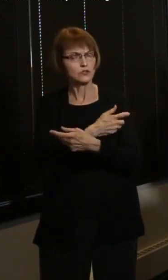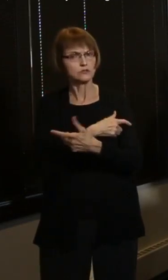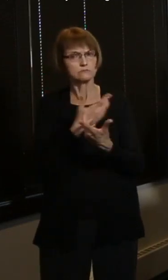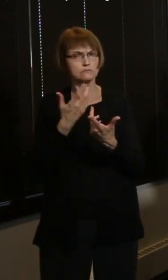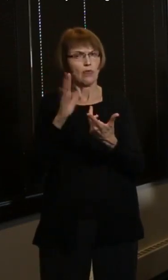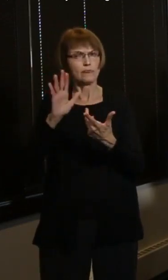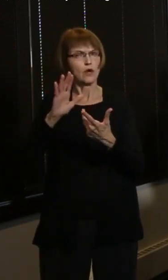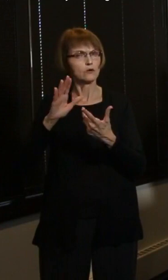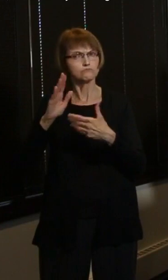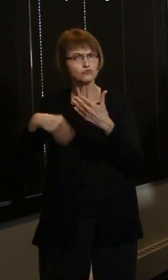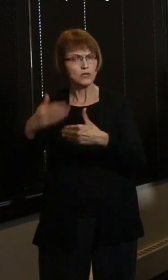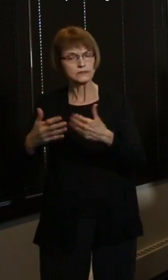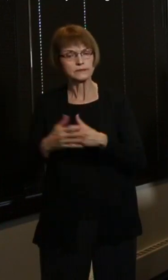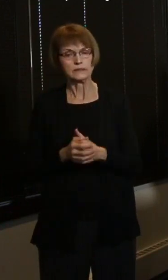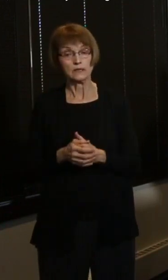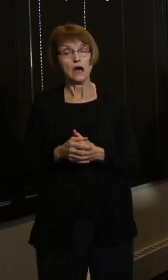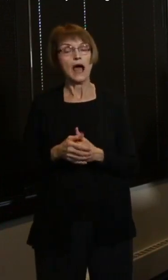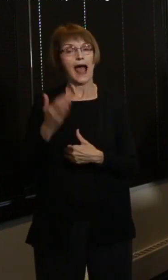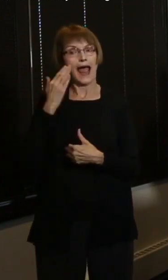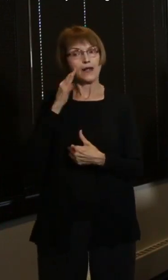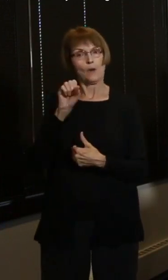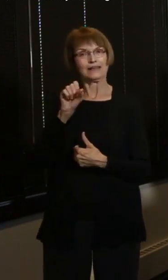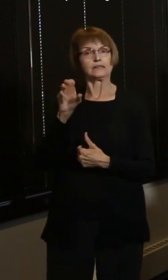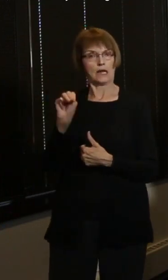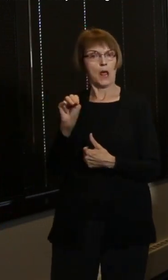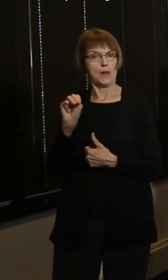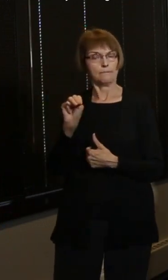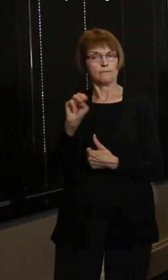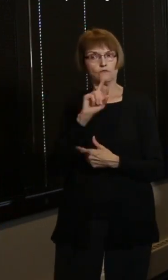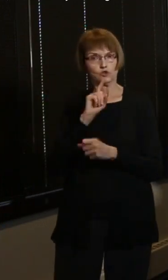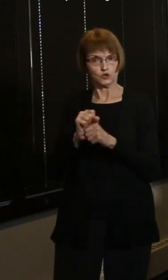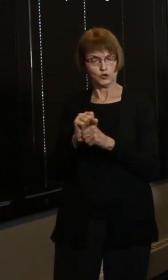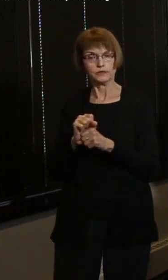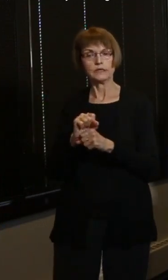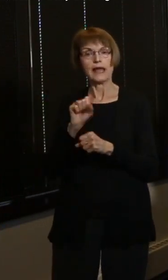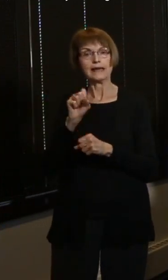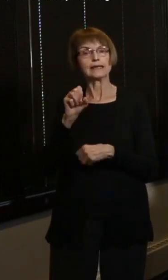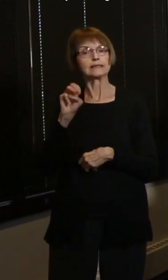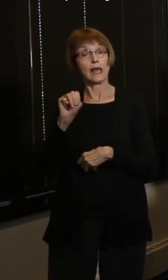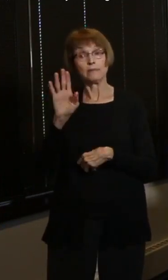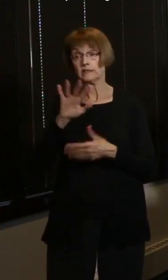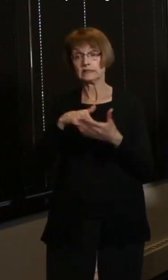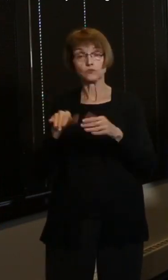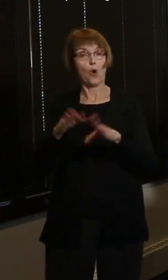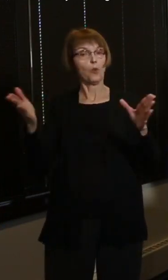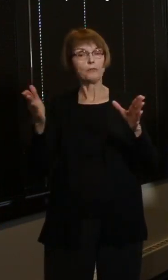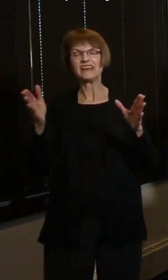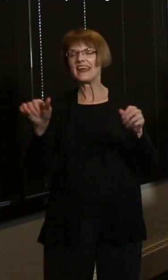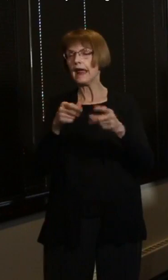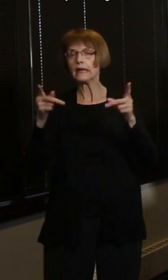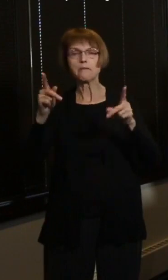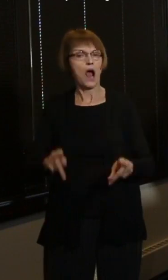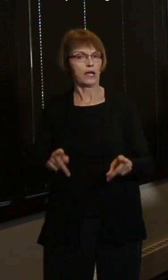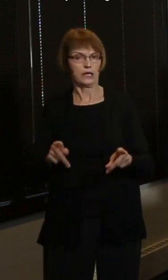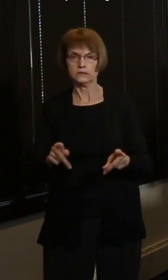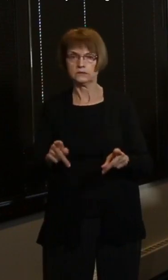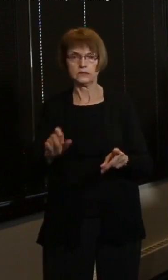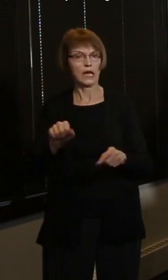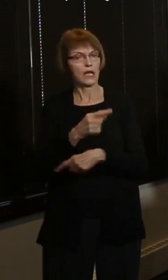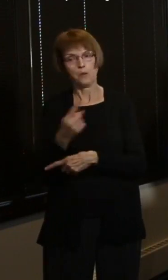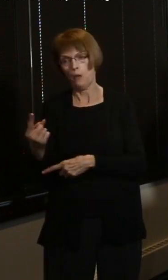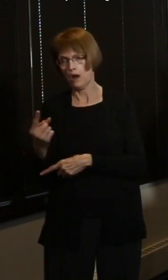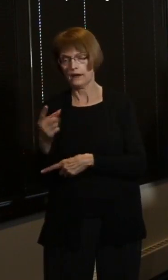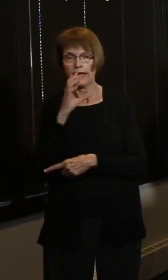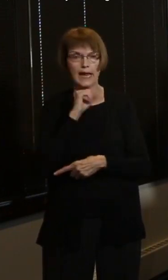speak definitively for SSM. So SSM has opened up scheduling for really anybody that wants to get vaccine